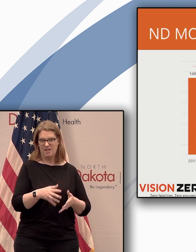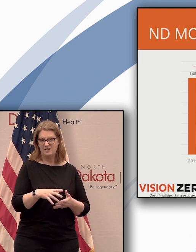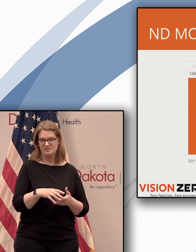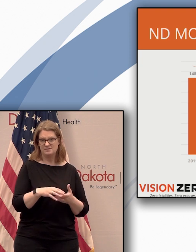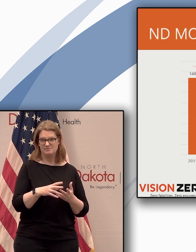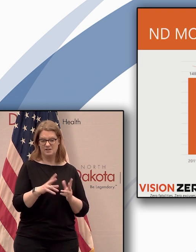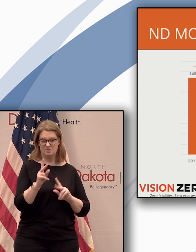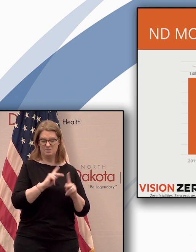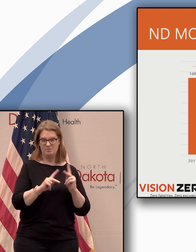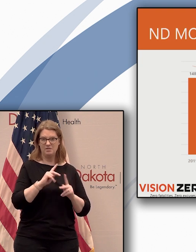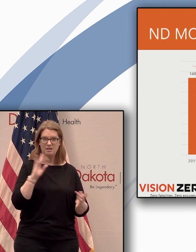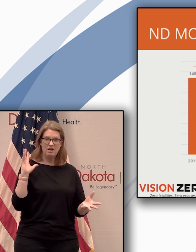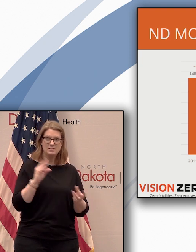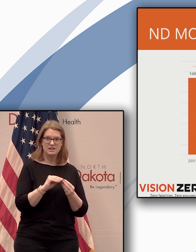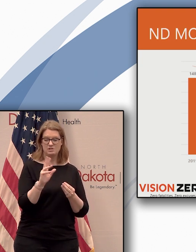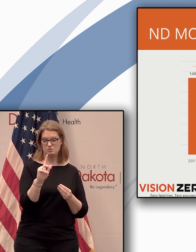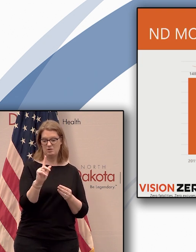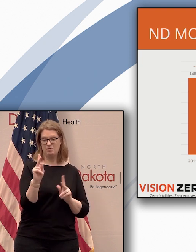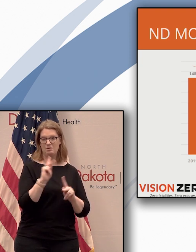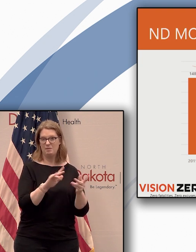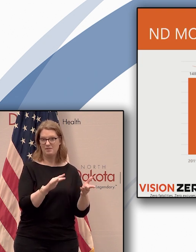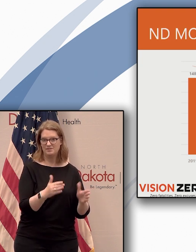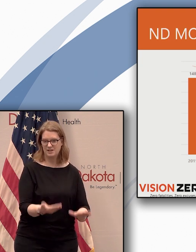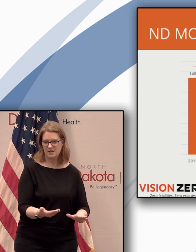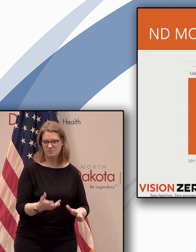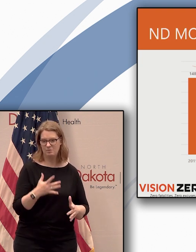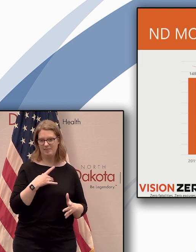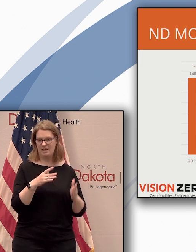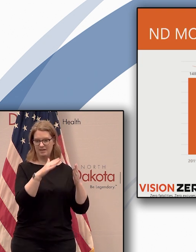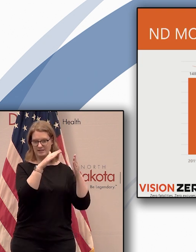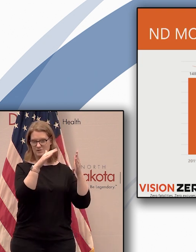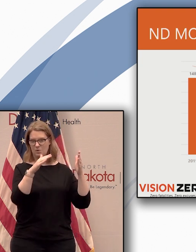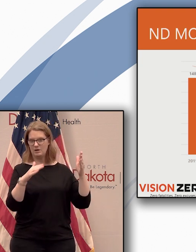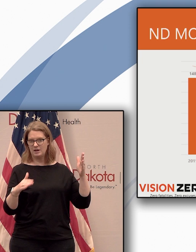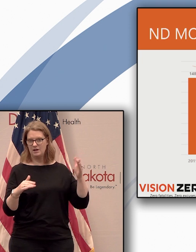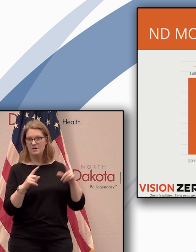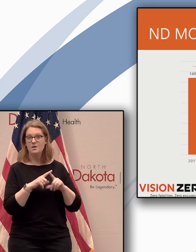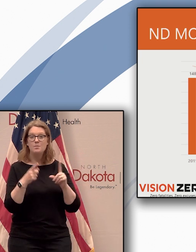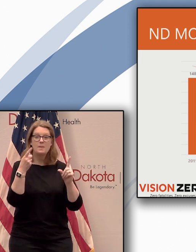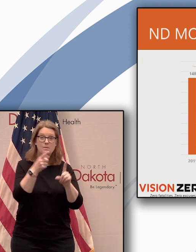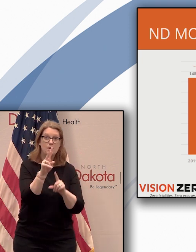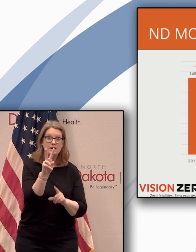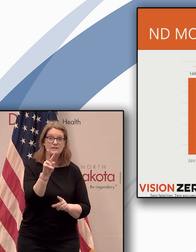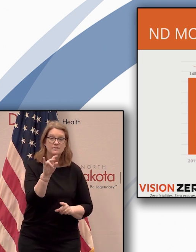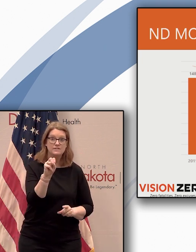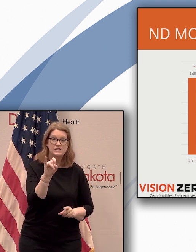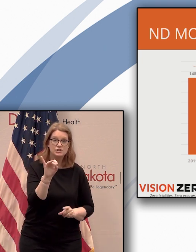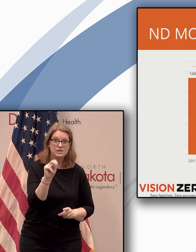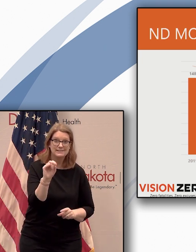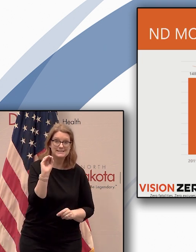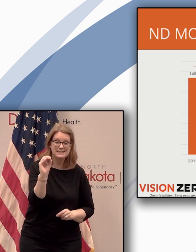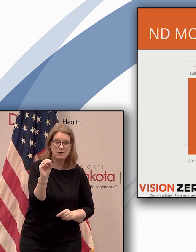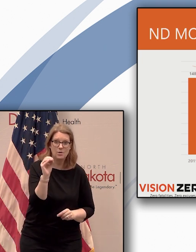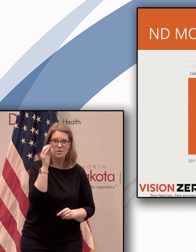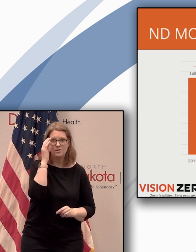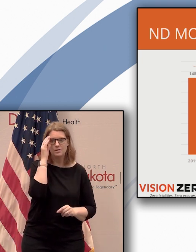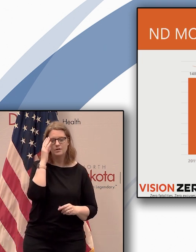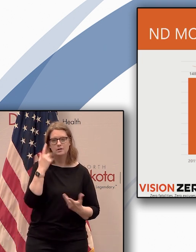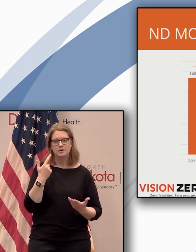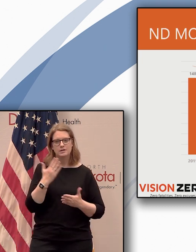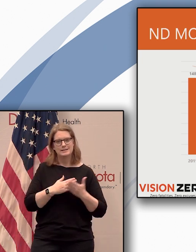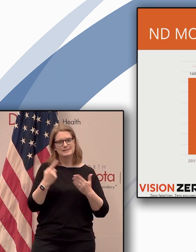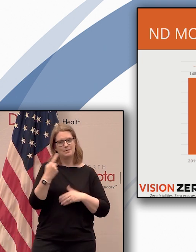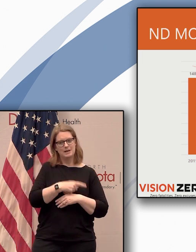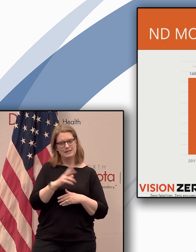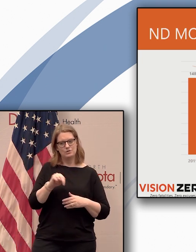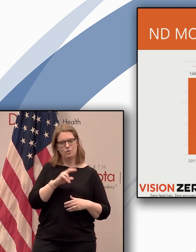roads so far this year. We like the trend line going down. The whole point of Vision Zero is that some days in North Dakota,